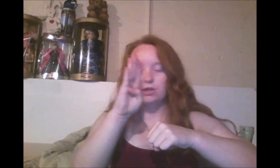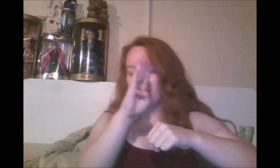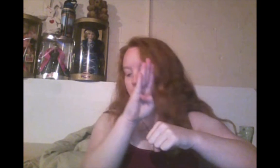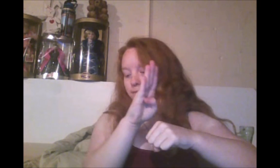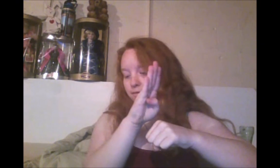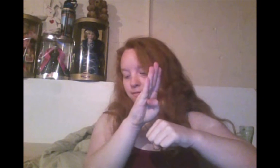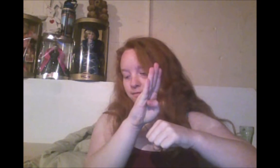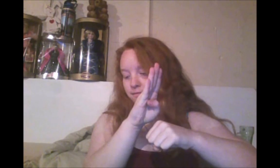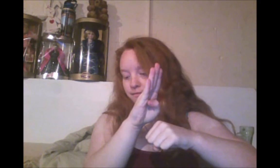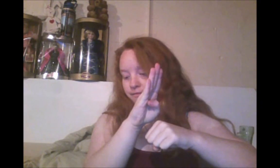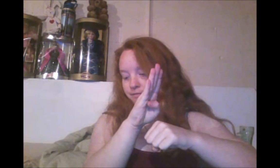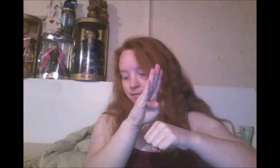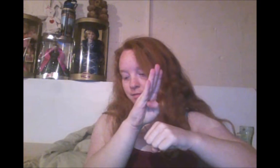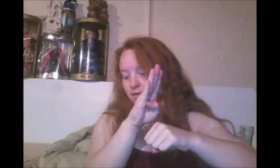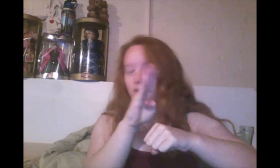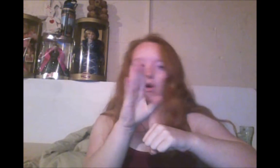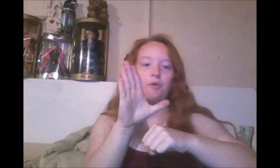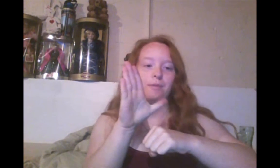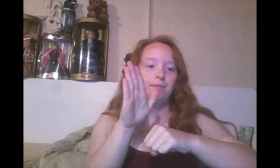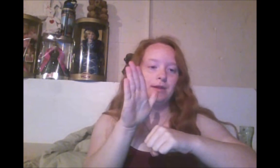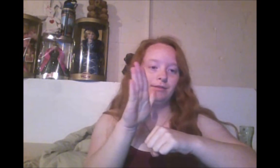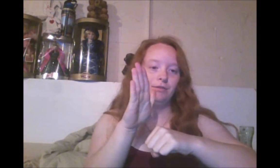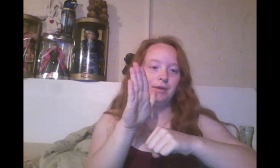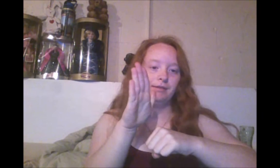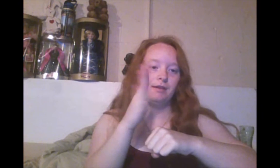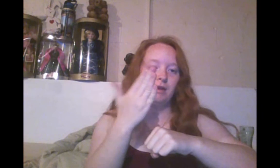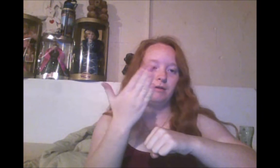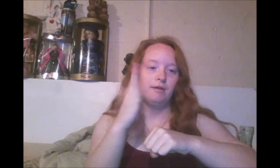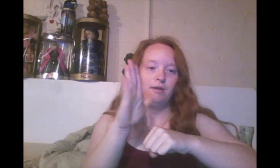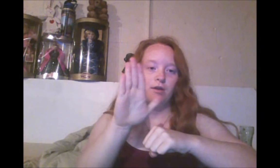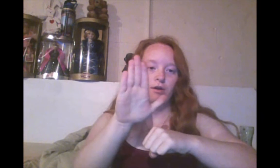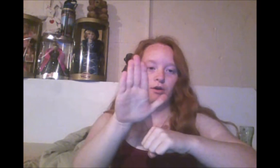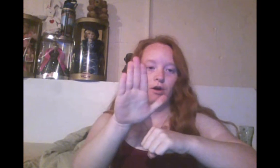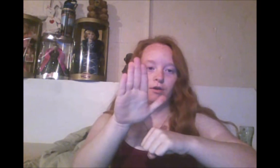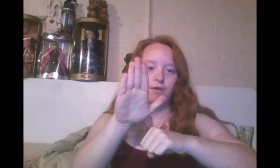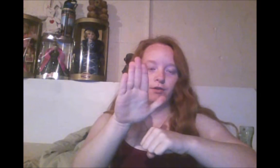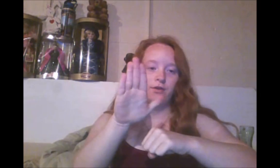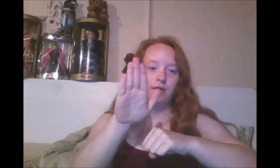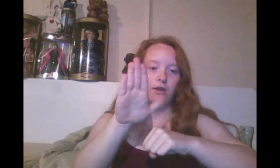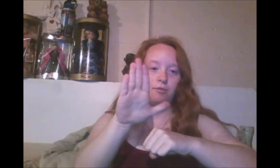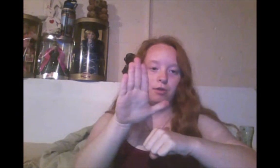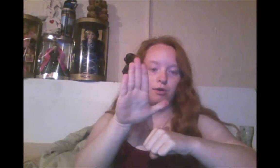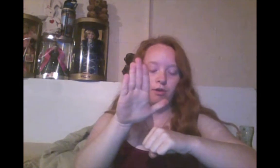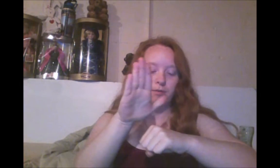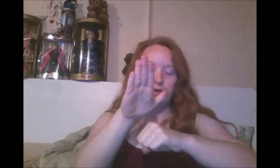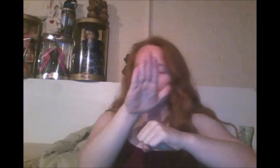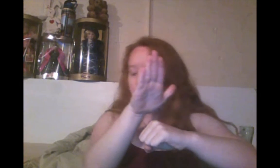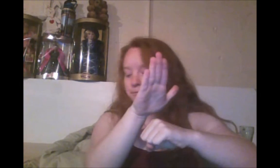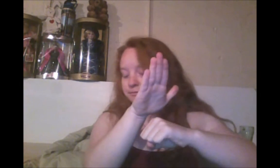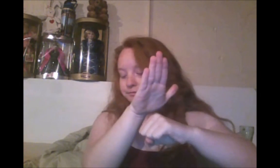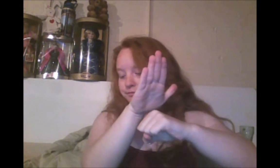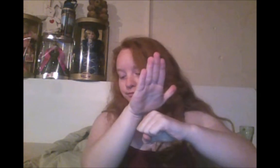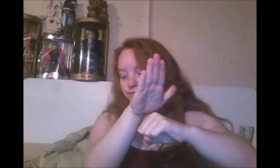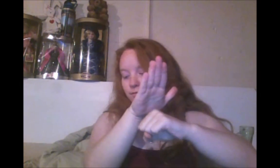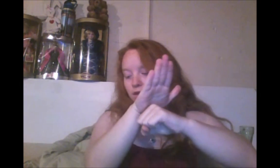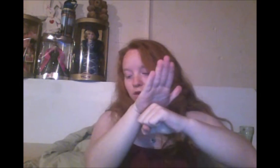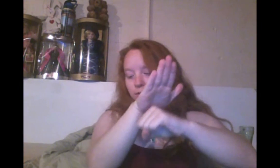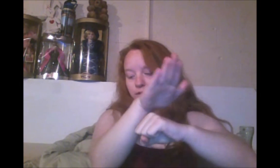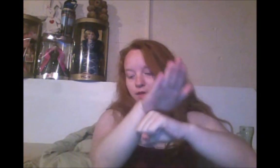shape. Oh, open B. So basically, all your fingers are together, but your thumb is out. You're gonna put that